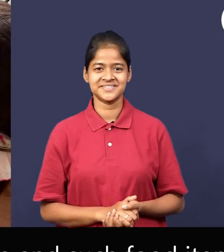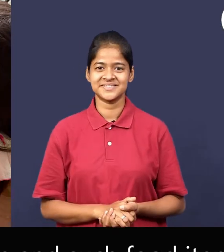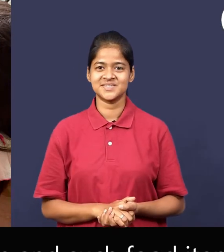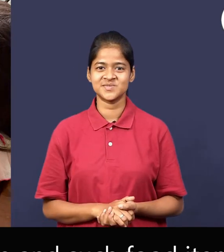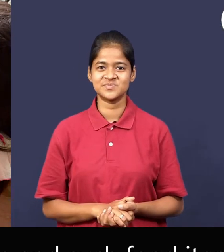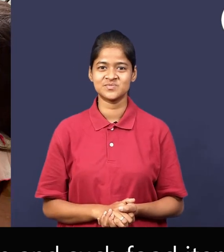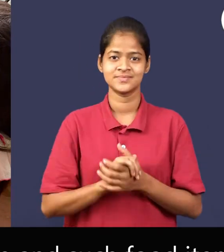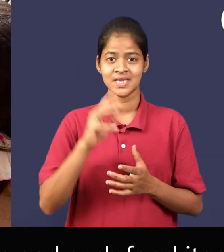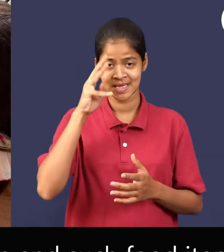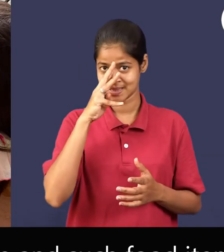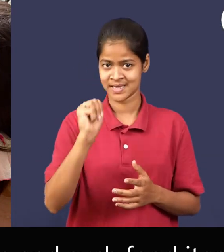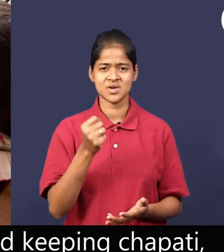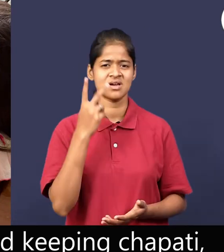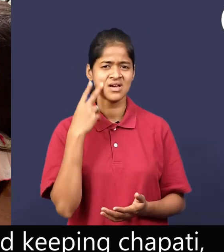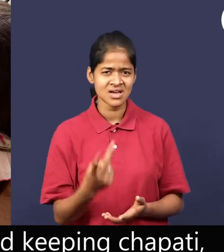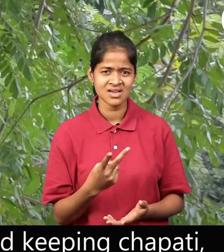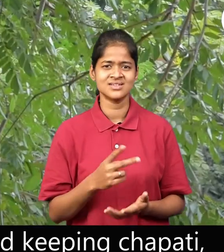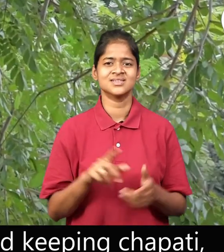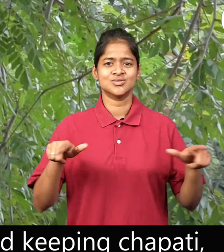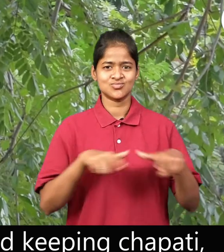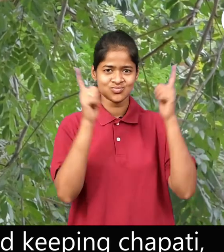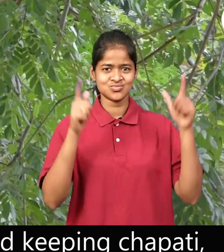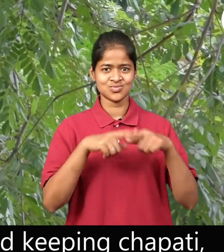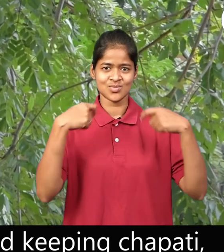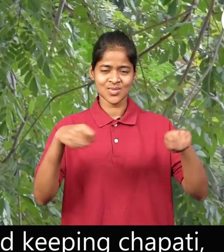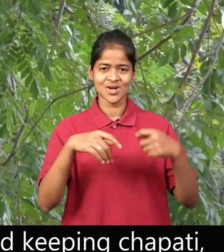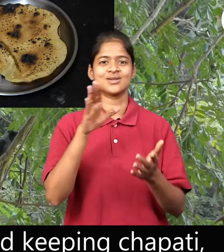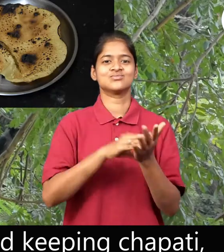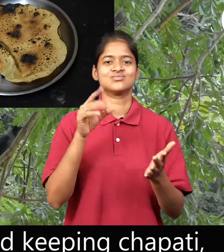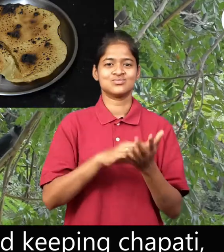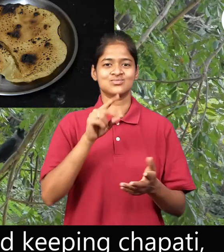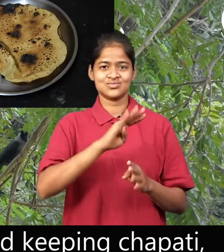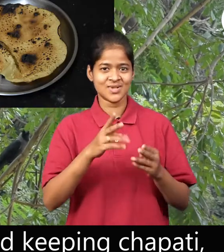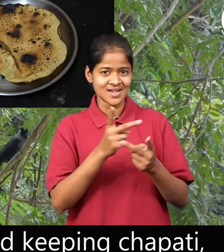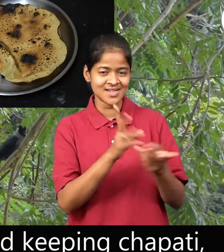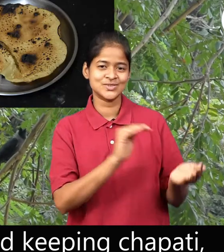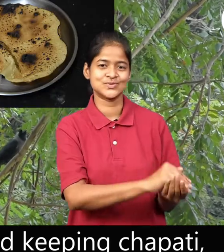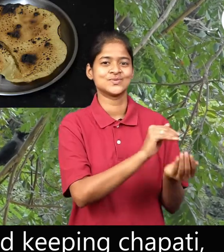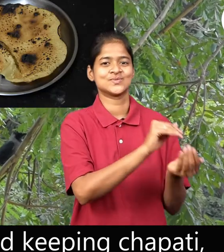food items so monica started keeping chapati rice and papad under the tree